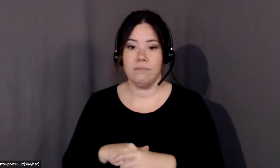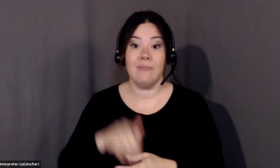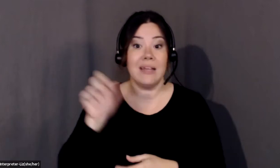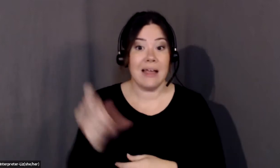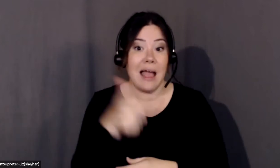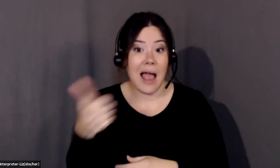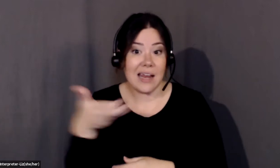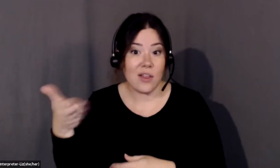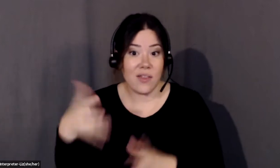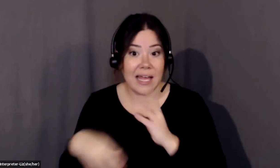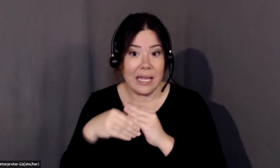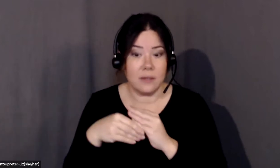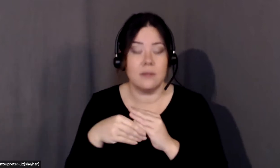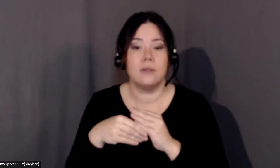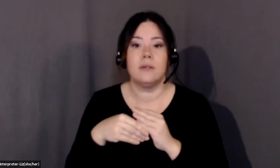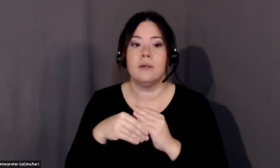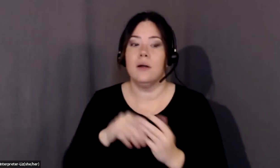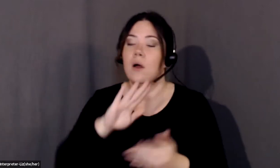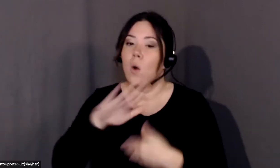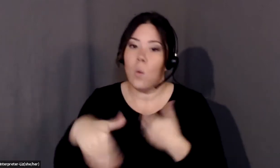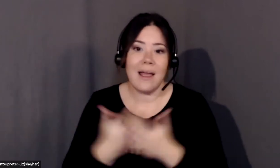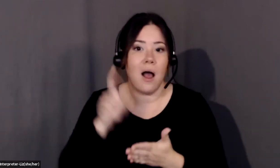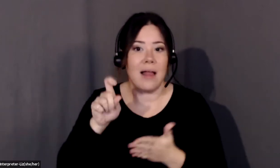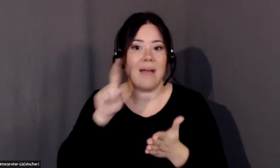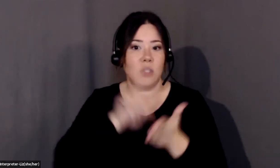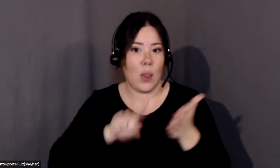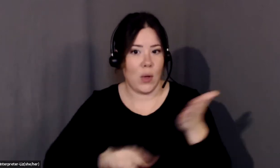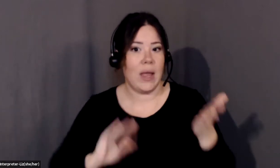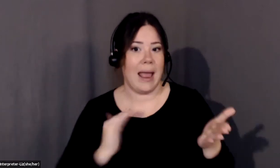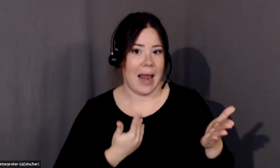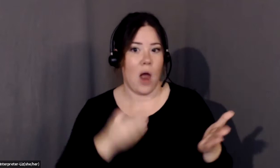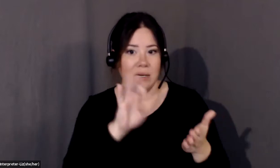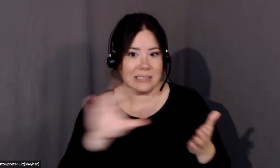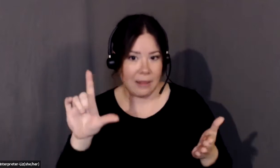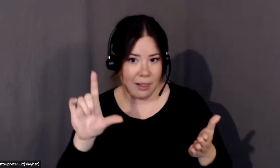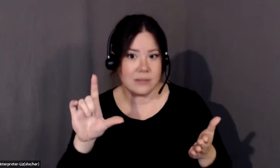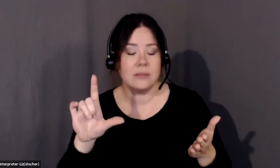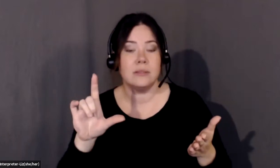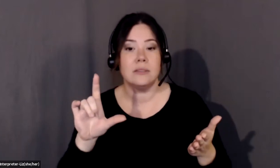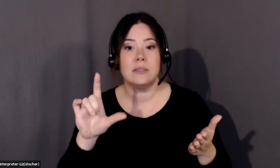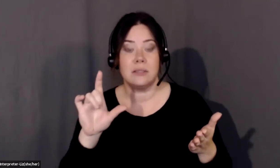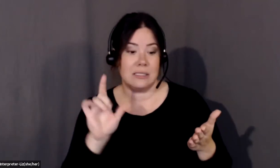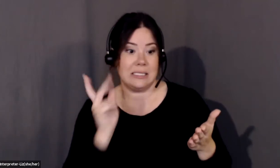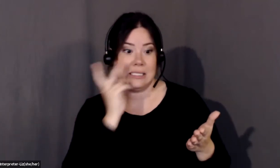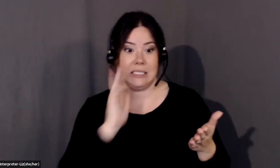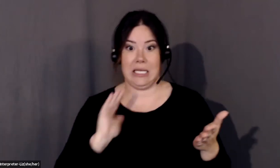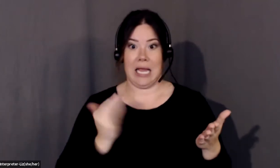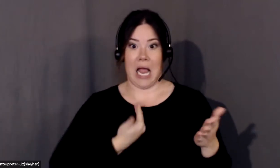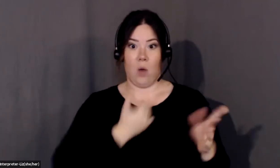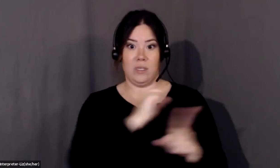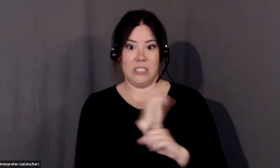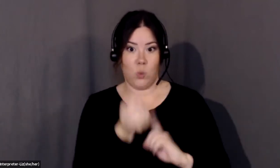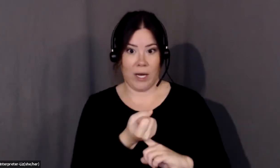we decided was we all have to look at our centers for independent living and look at where we are. Are